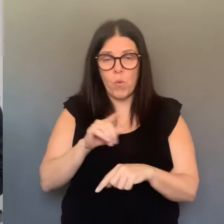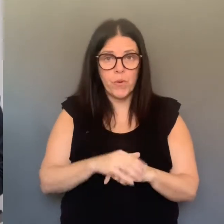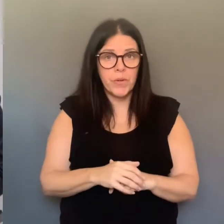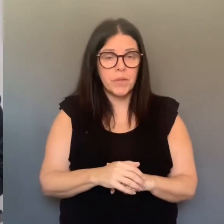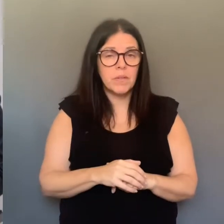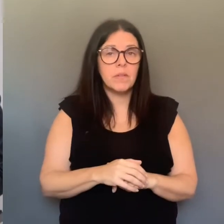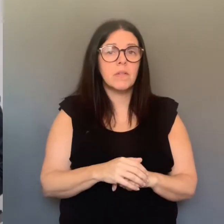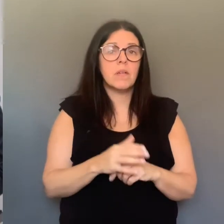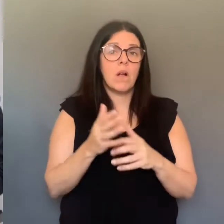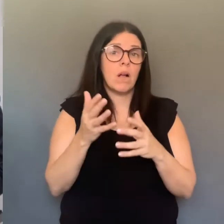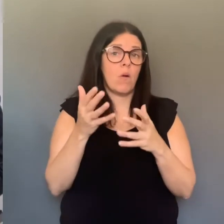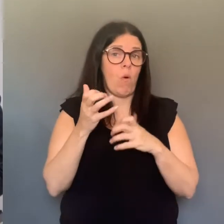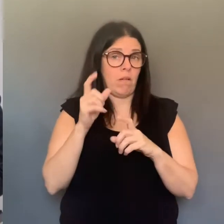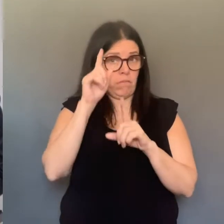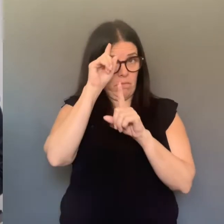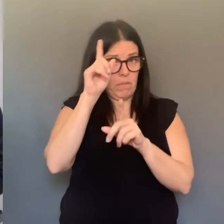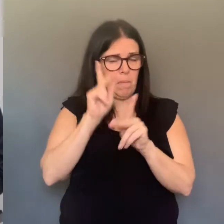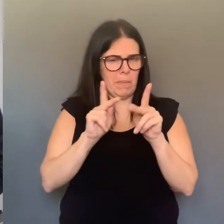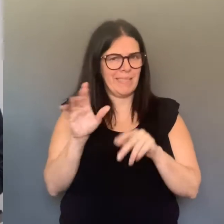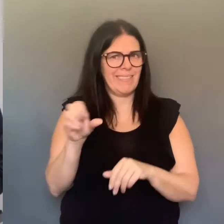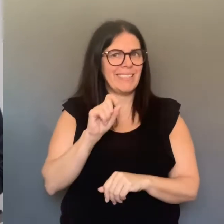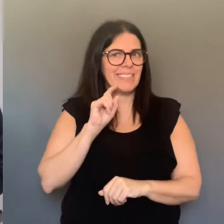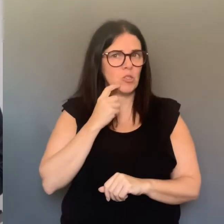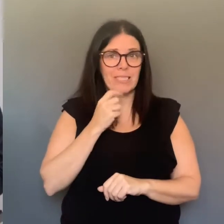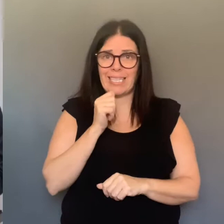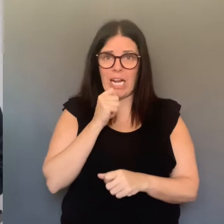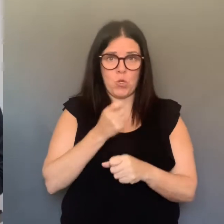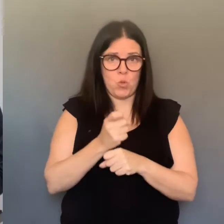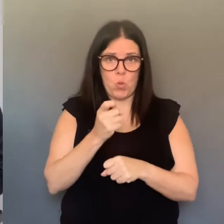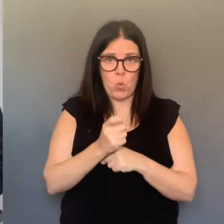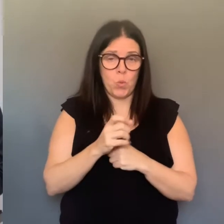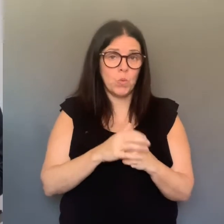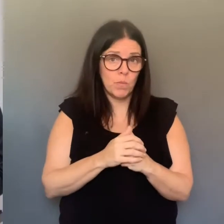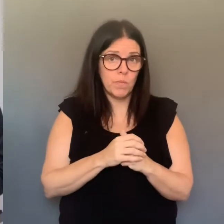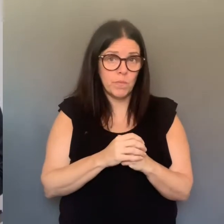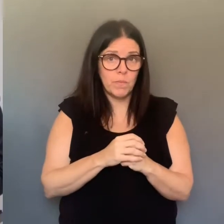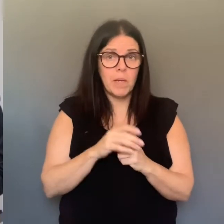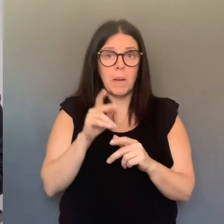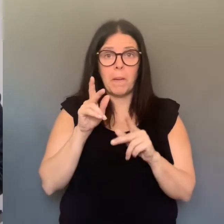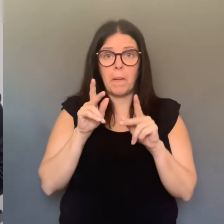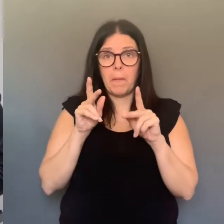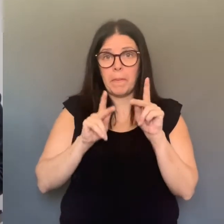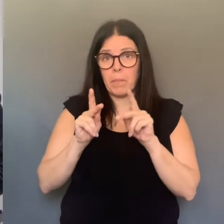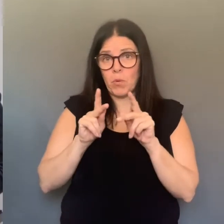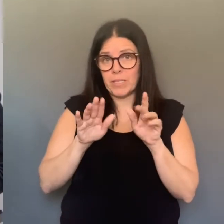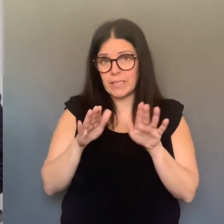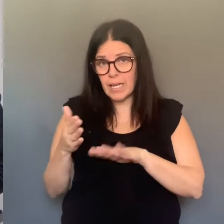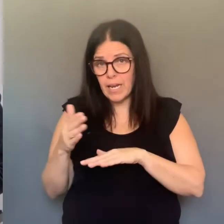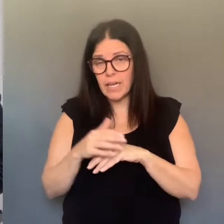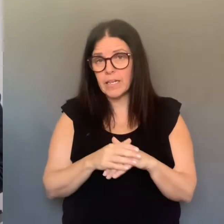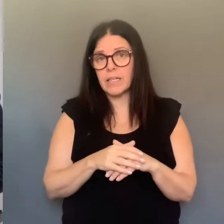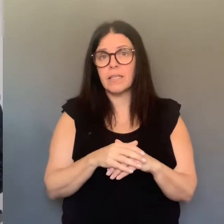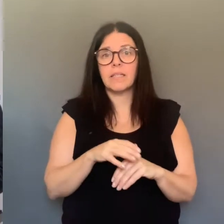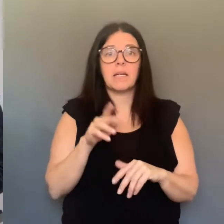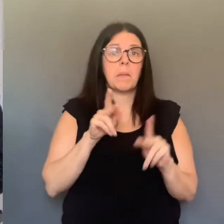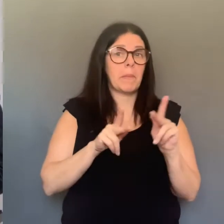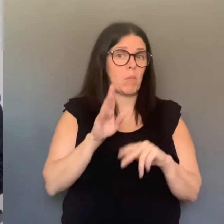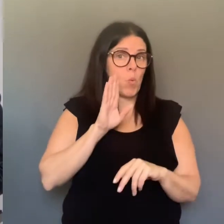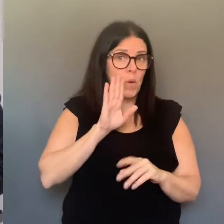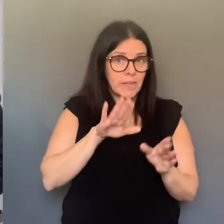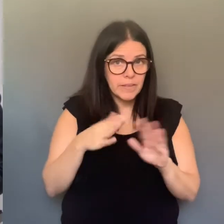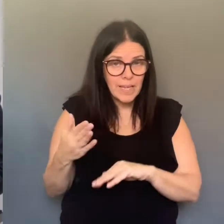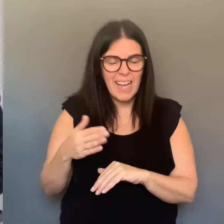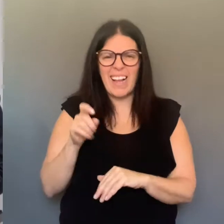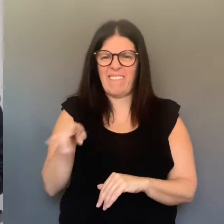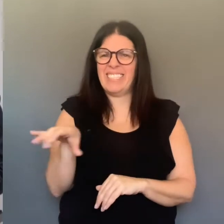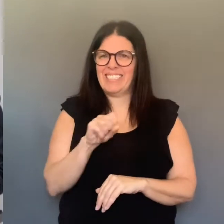home or face the penalties that comes with those order. So we want people to take it seriously. This